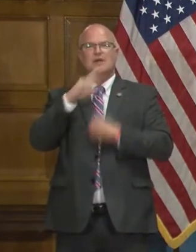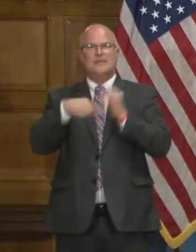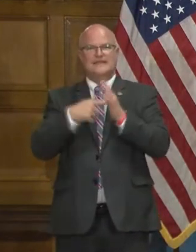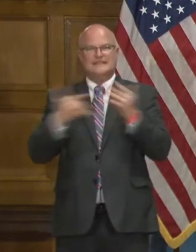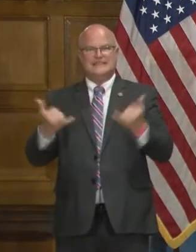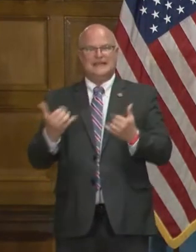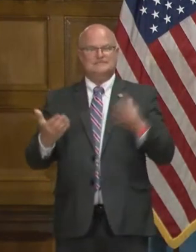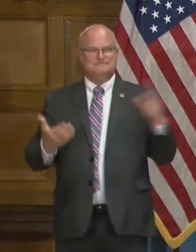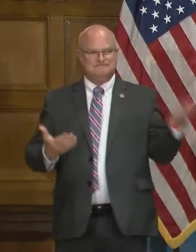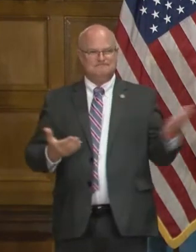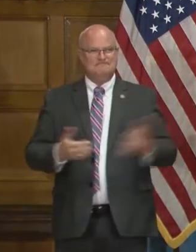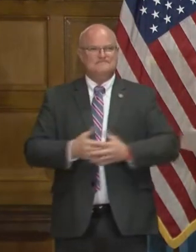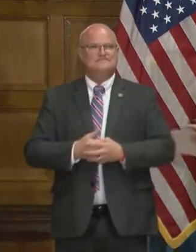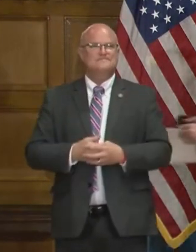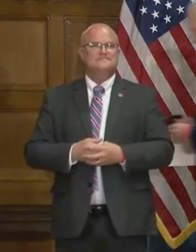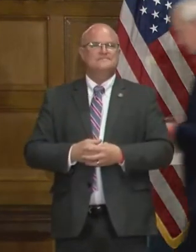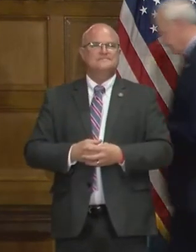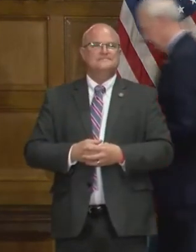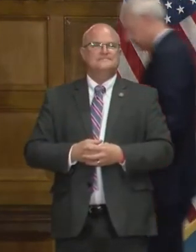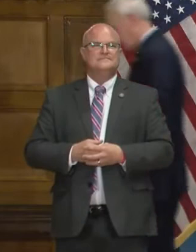this?